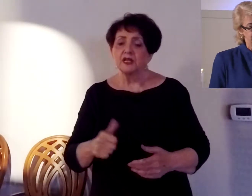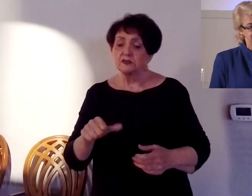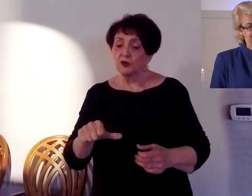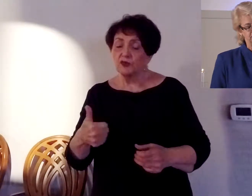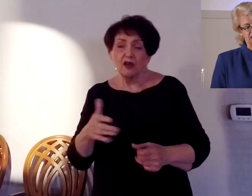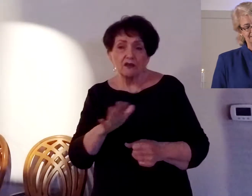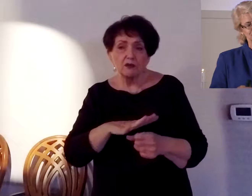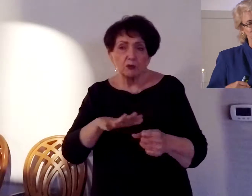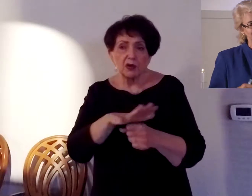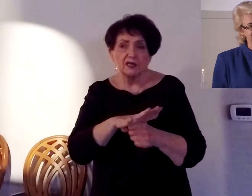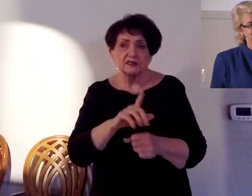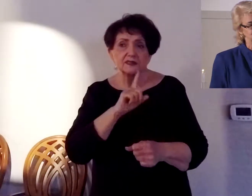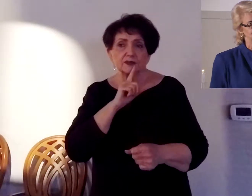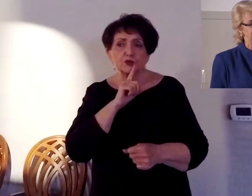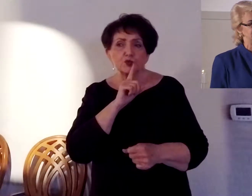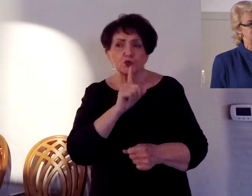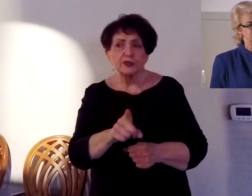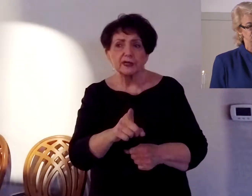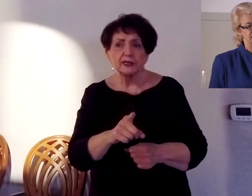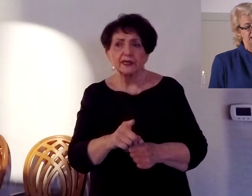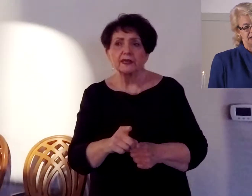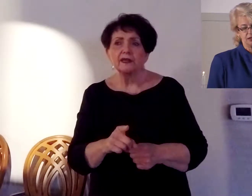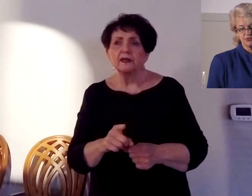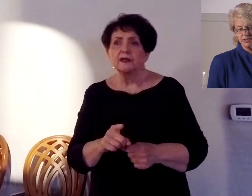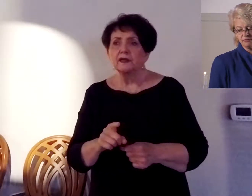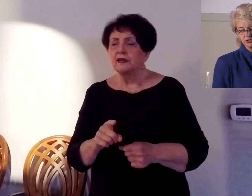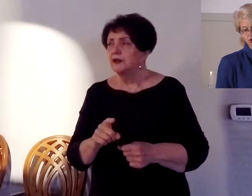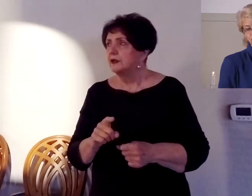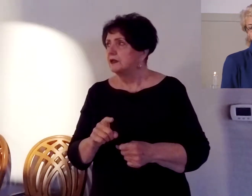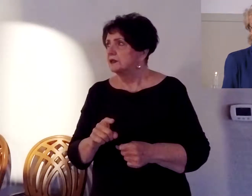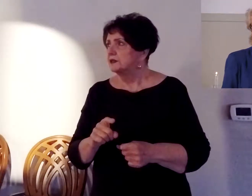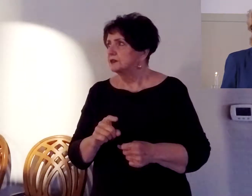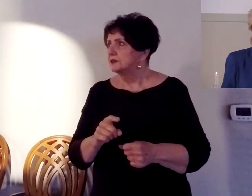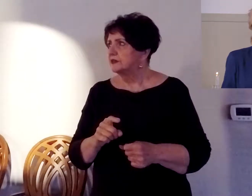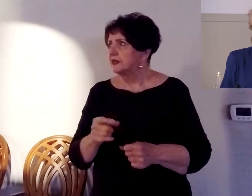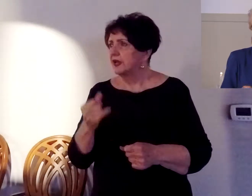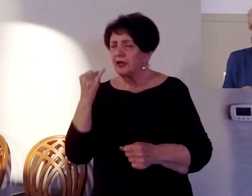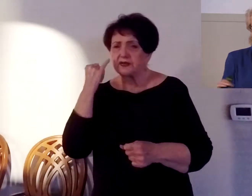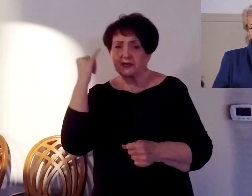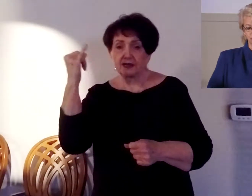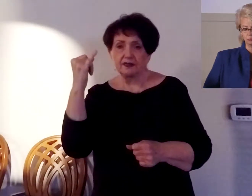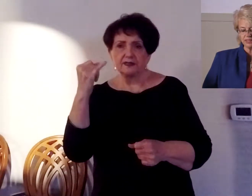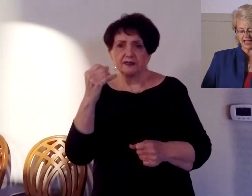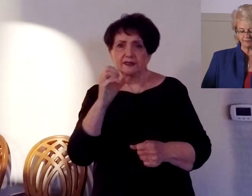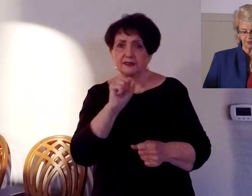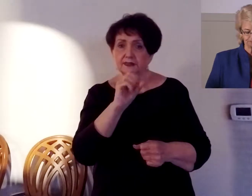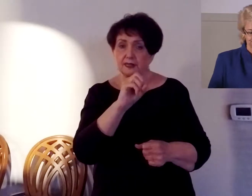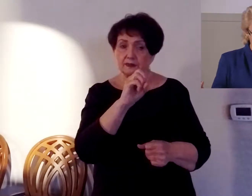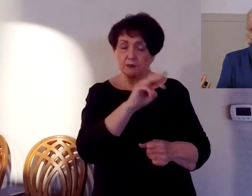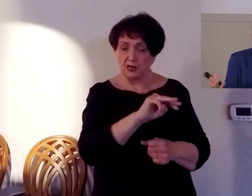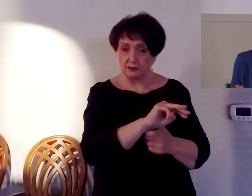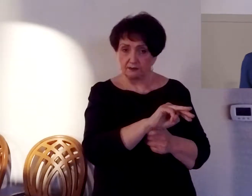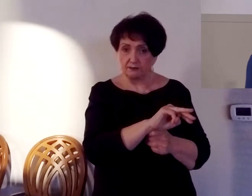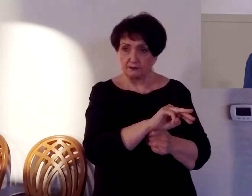really, that I'm really pushing into is this notion in the science of mind where we have,